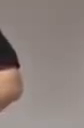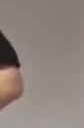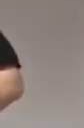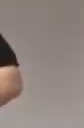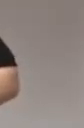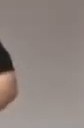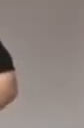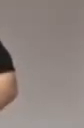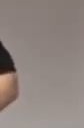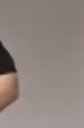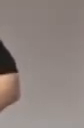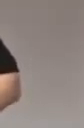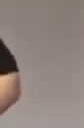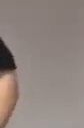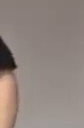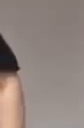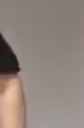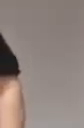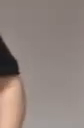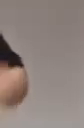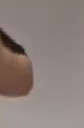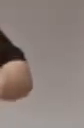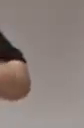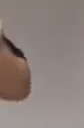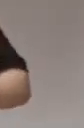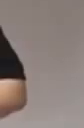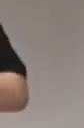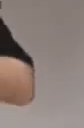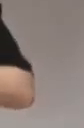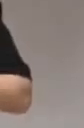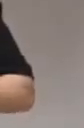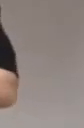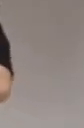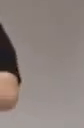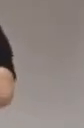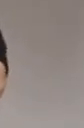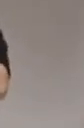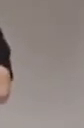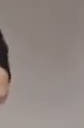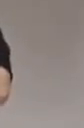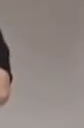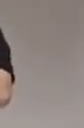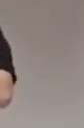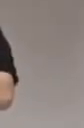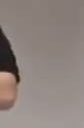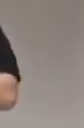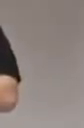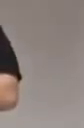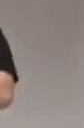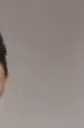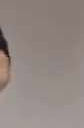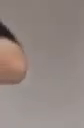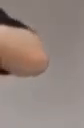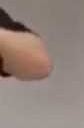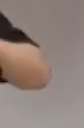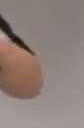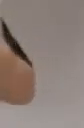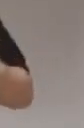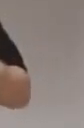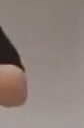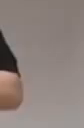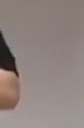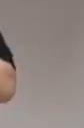and figure out what nobody seems to want to work together. Cannot we work these things out? Now, I'm hoping that